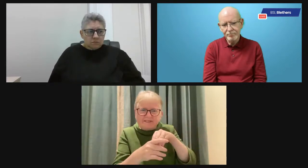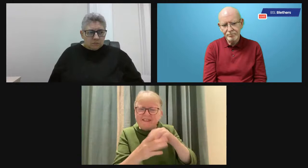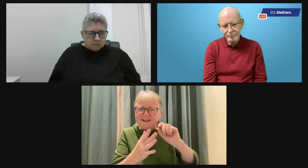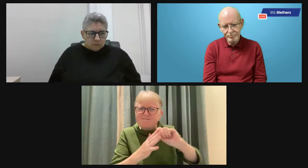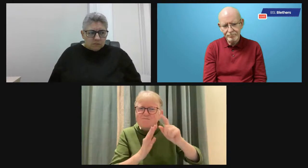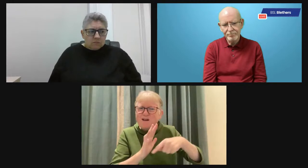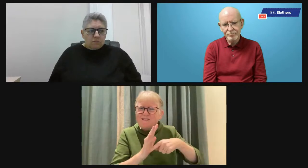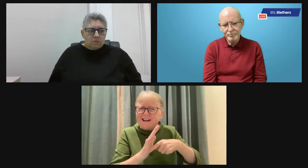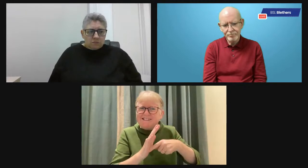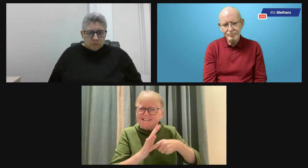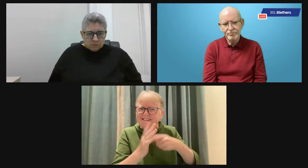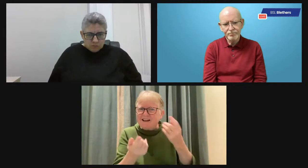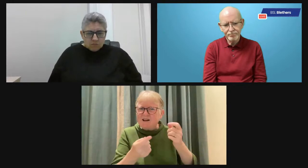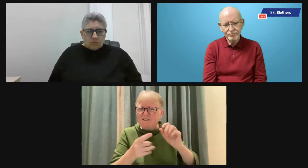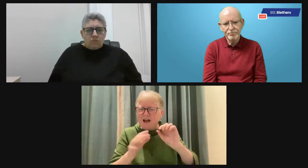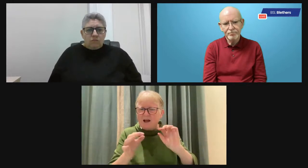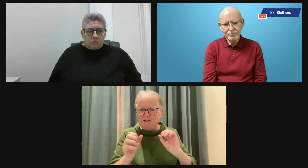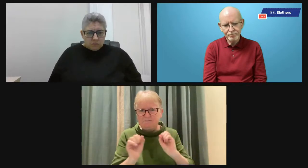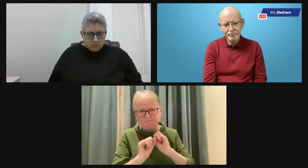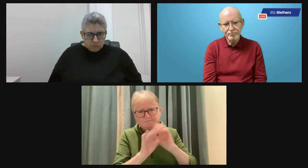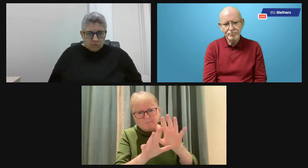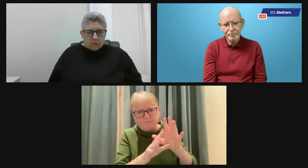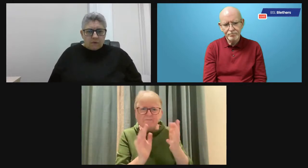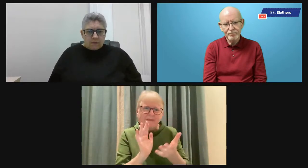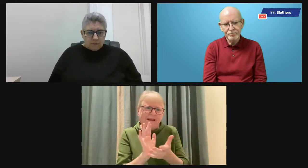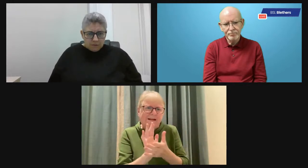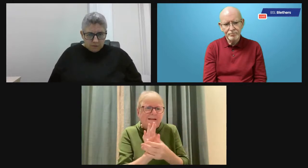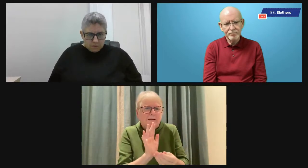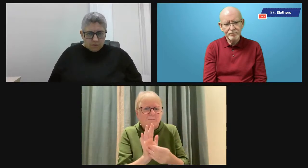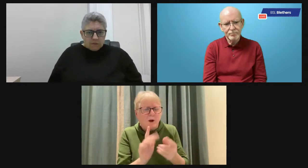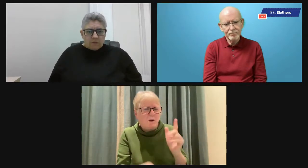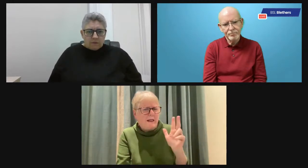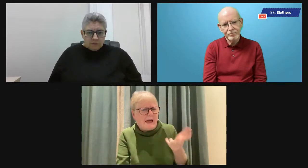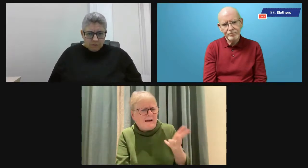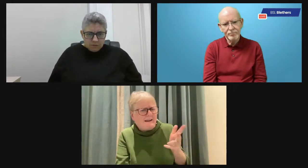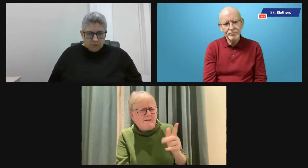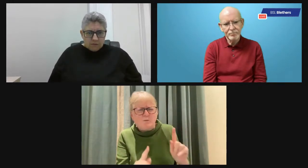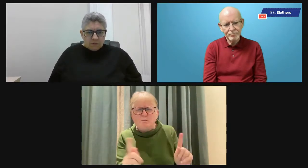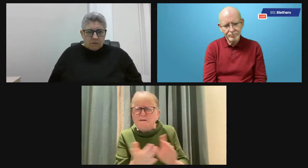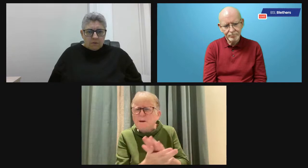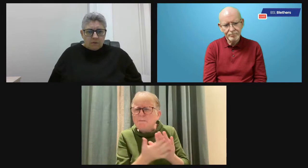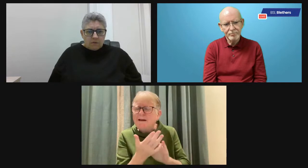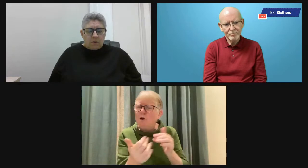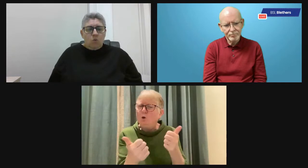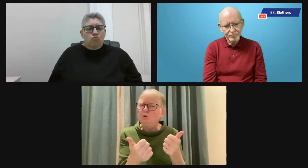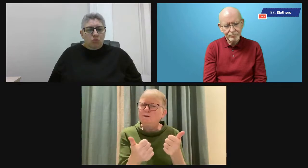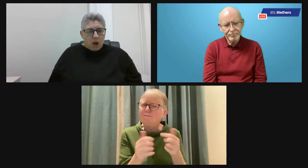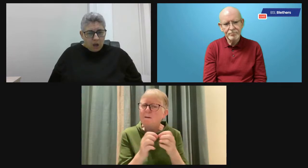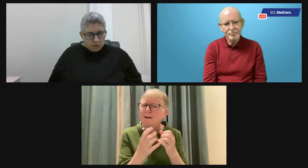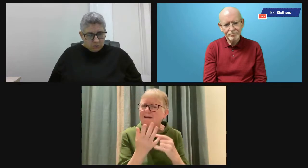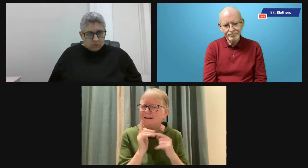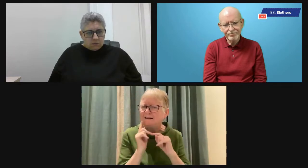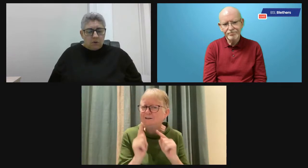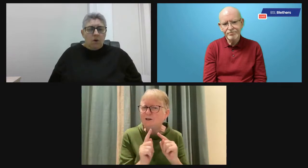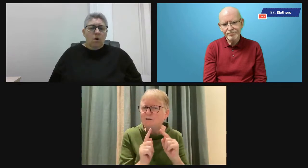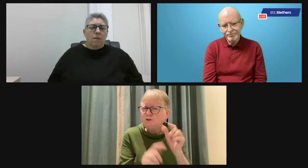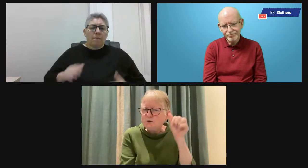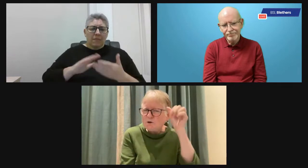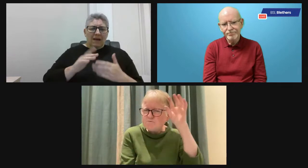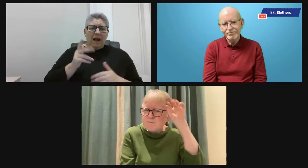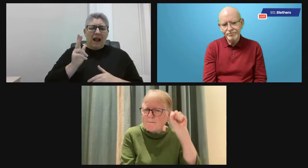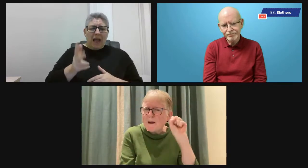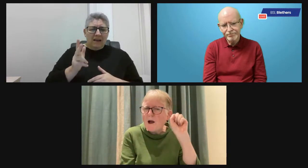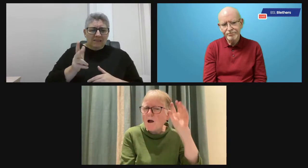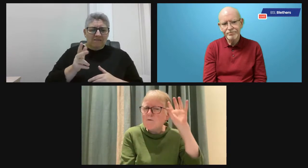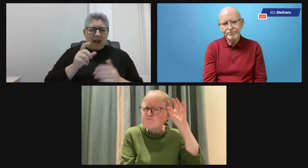together. Clark, maybe you might get more involved in that project, but we're putting forward things like